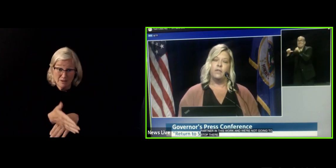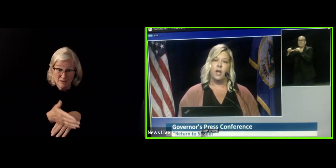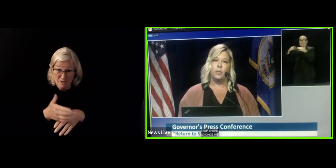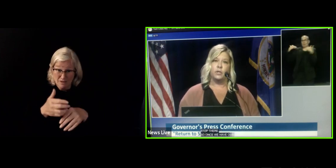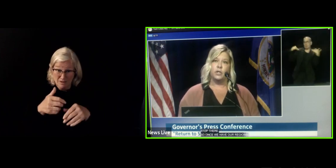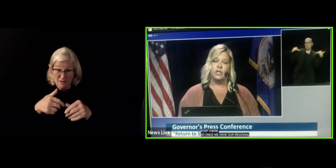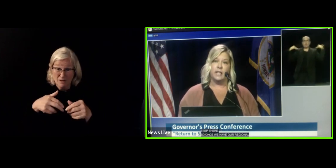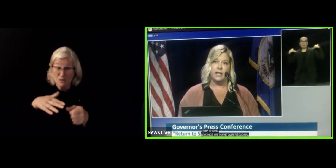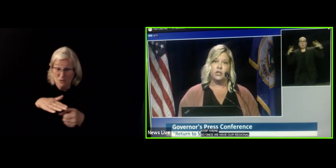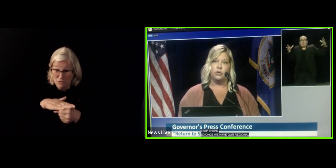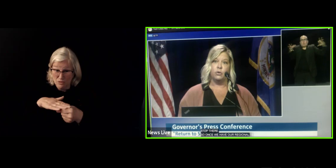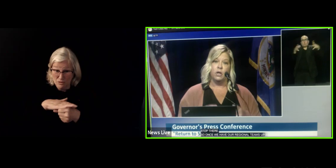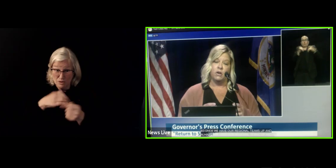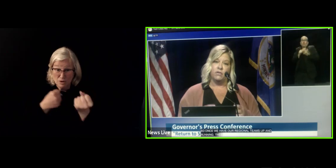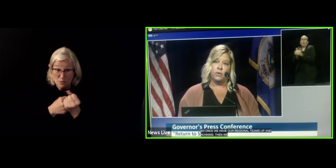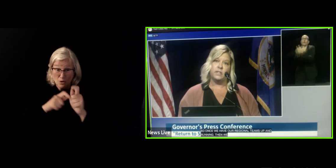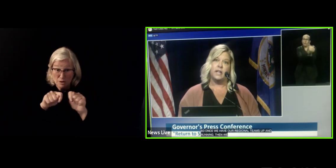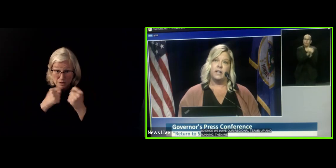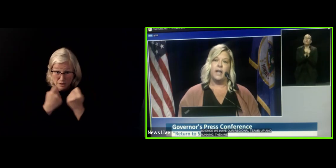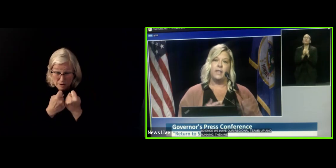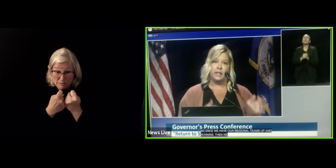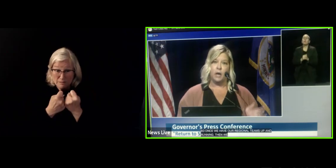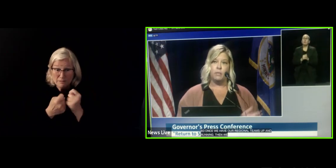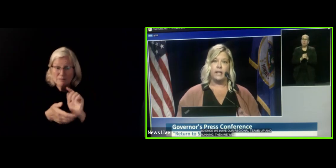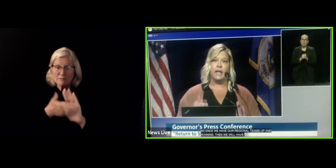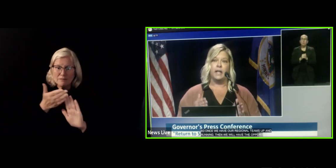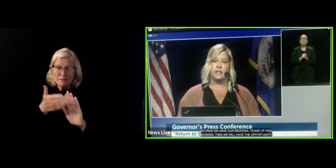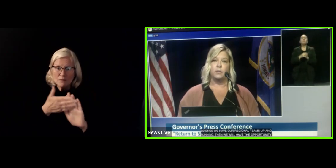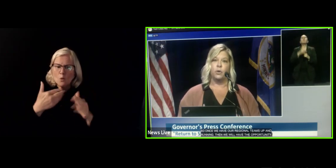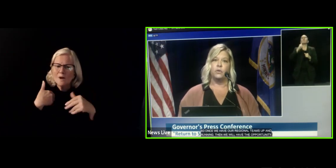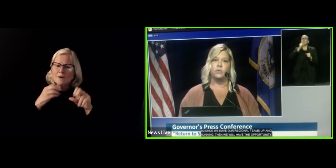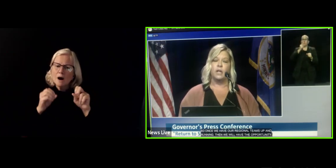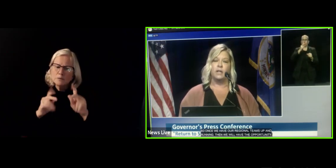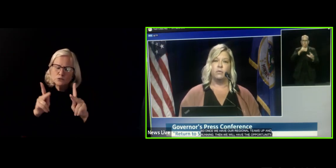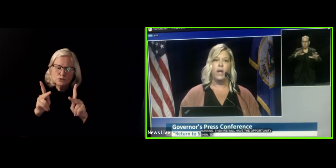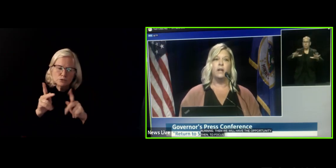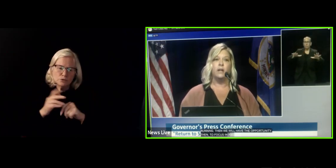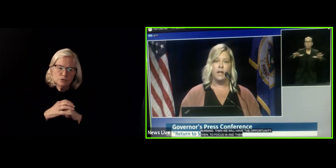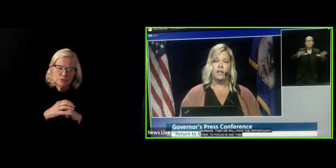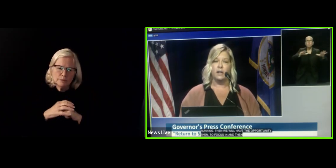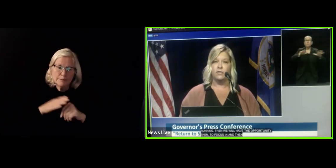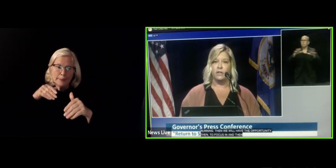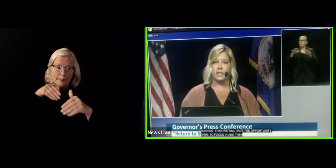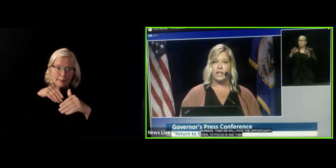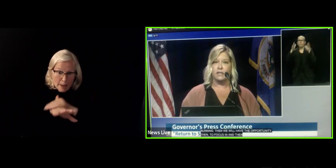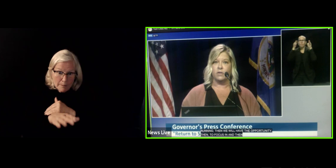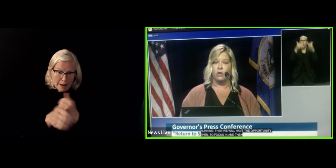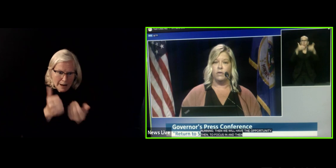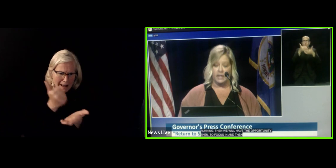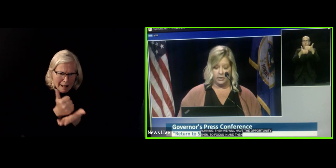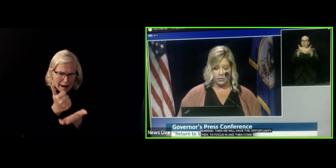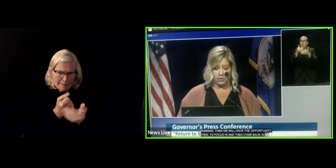have the opportunity then to focus in and then come back in and support those when and if there is a case of COVID in their school